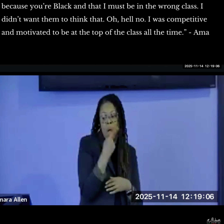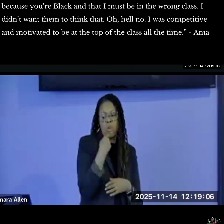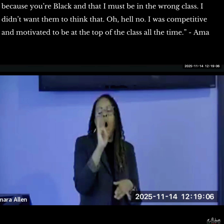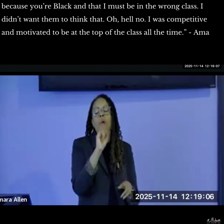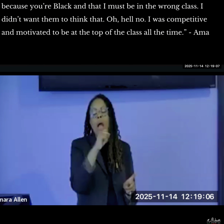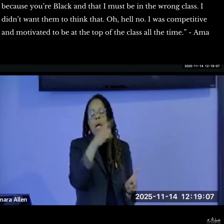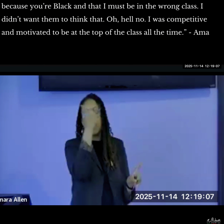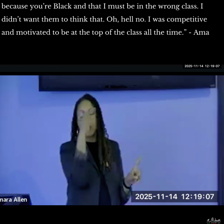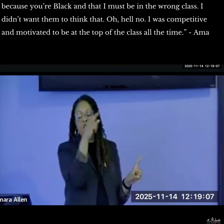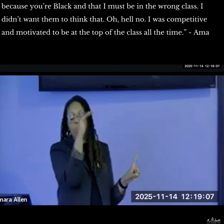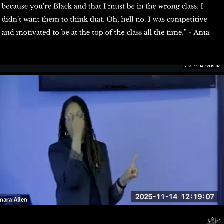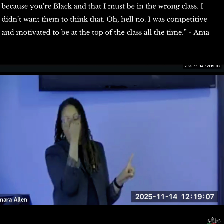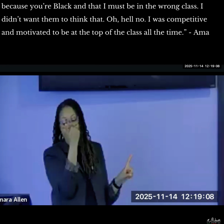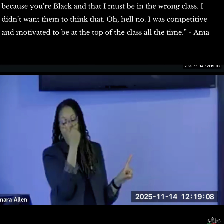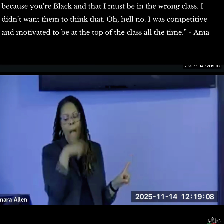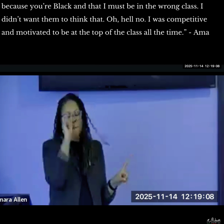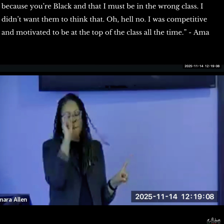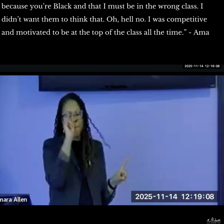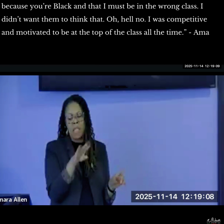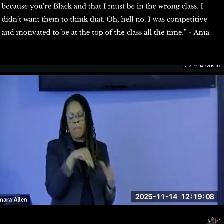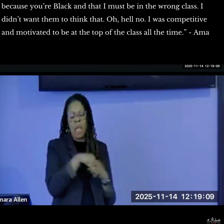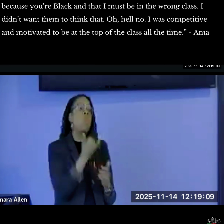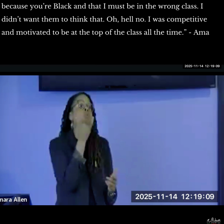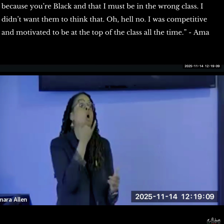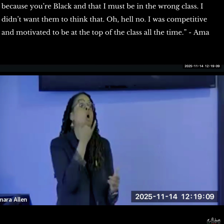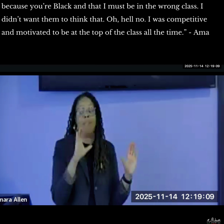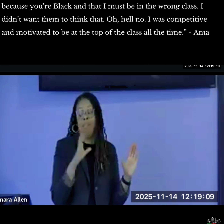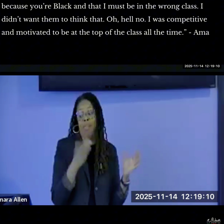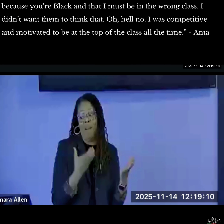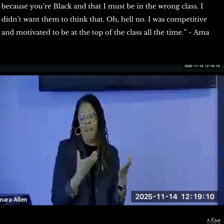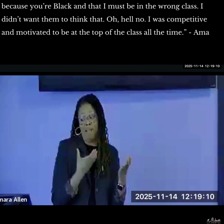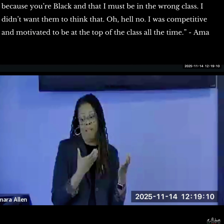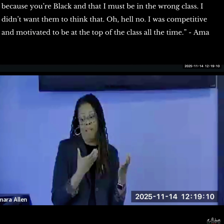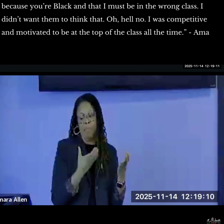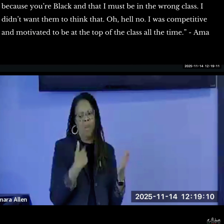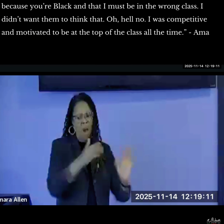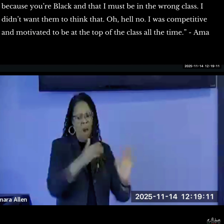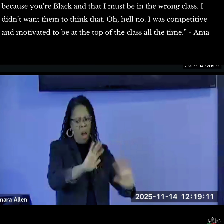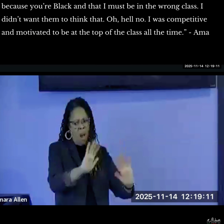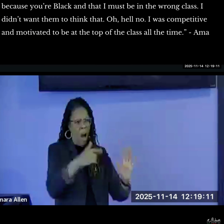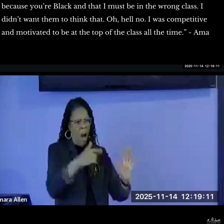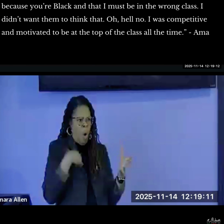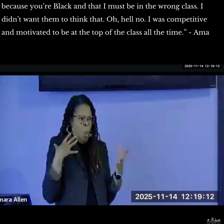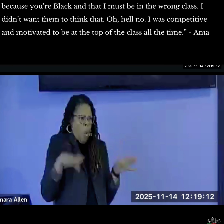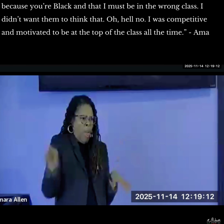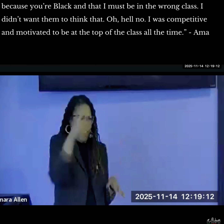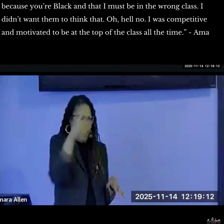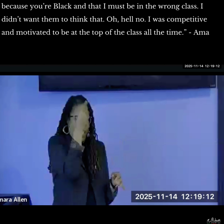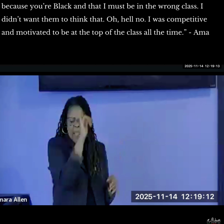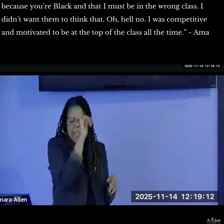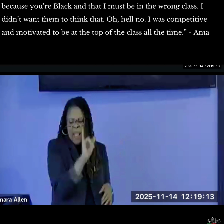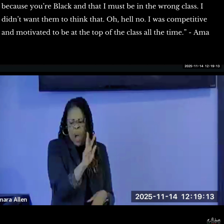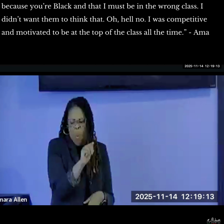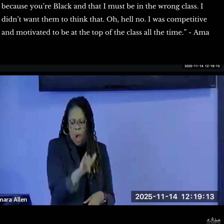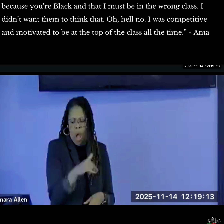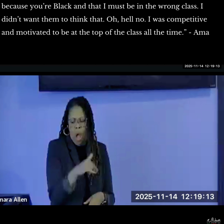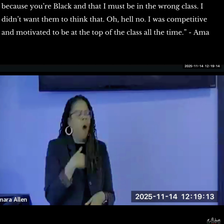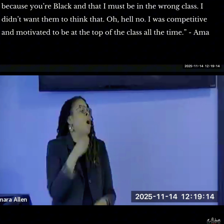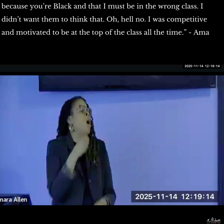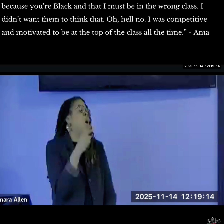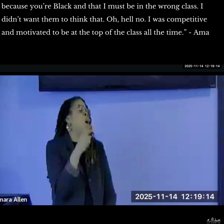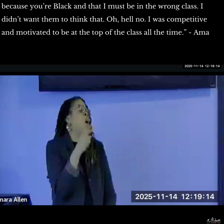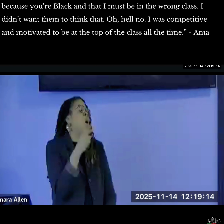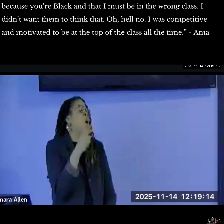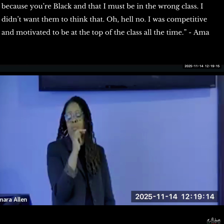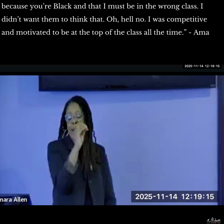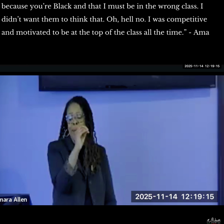the only Black person in the class, so I had to do better. If I failed in something, they would say, oh, it's because you're Black, and that